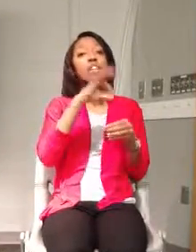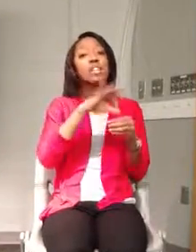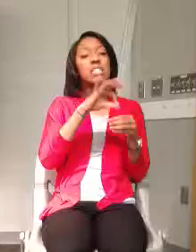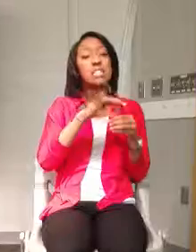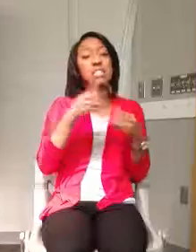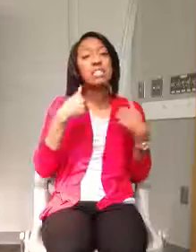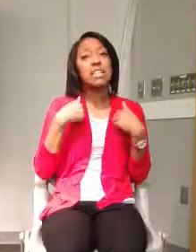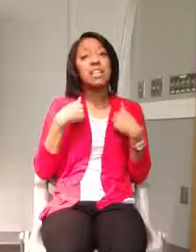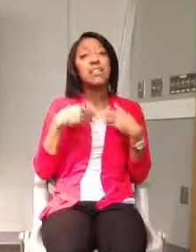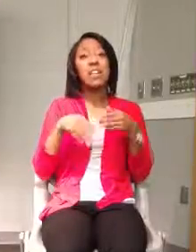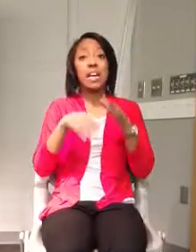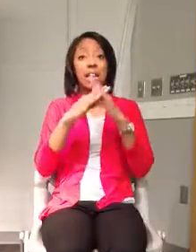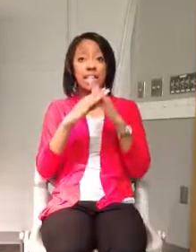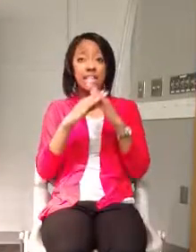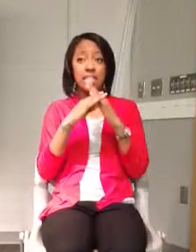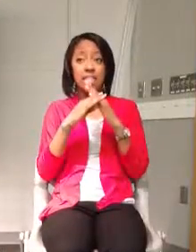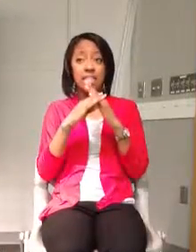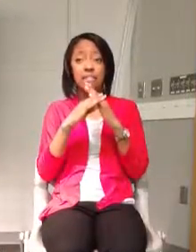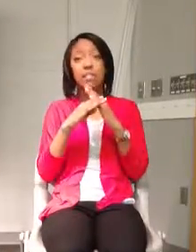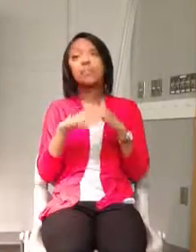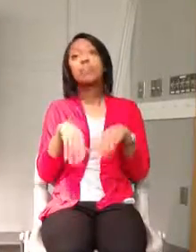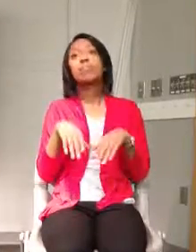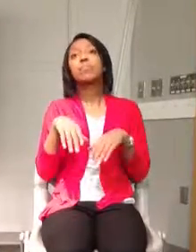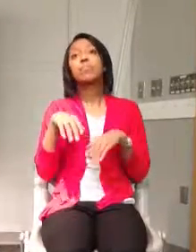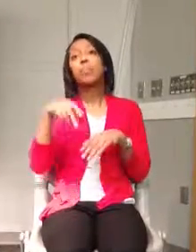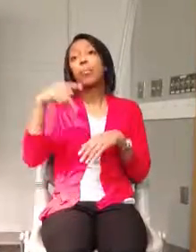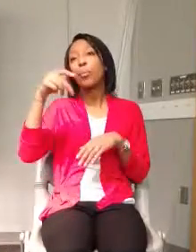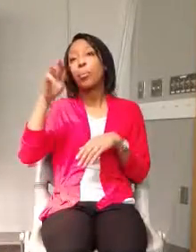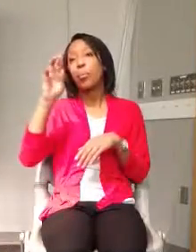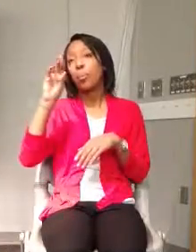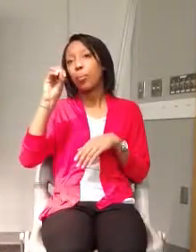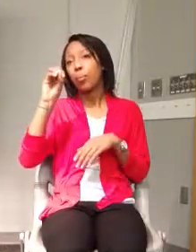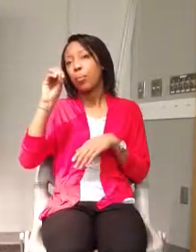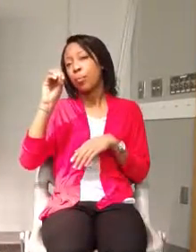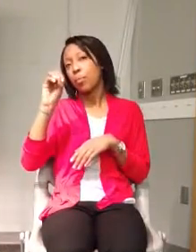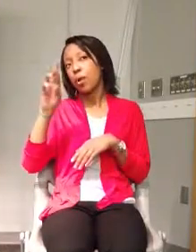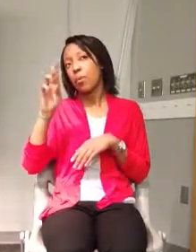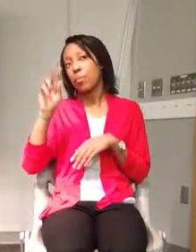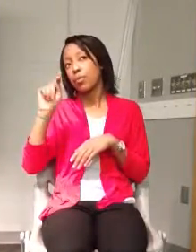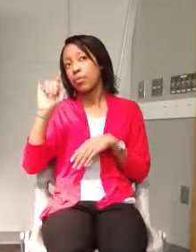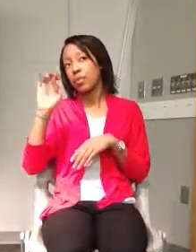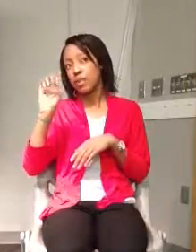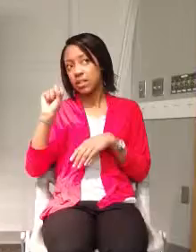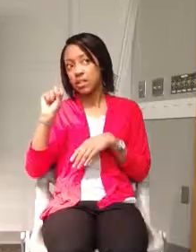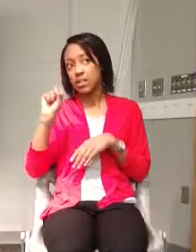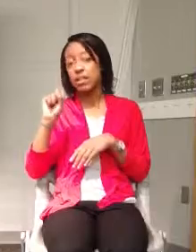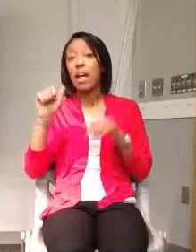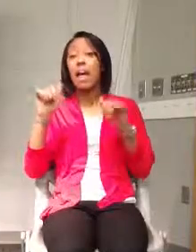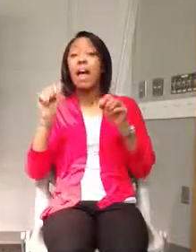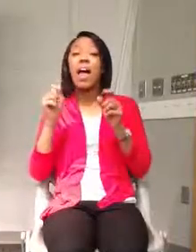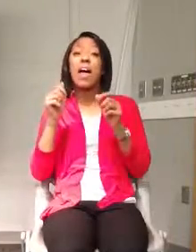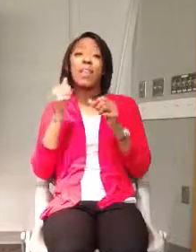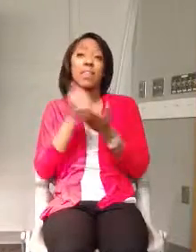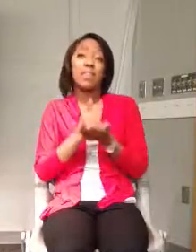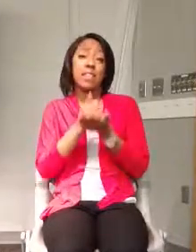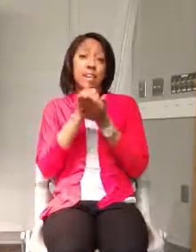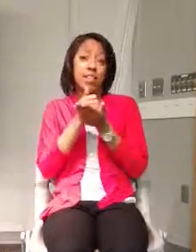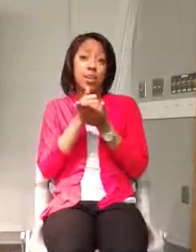anti-angiogenesis properties, which is a property that helps prevent the tumor